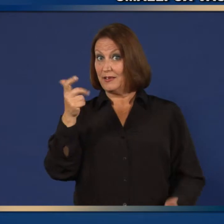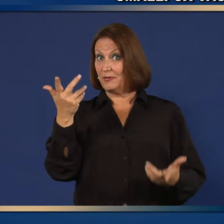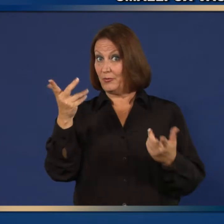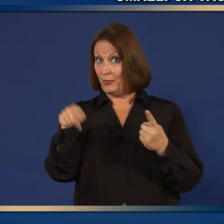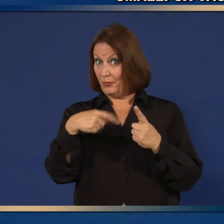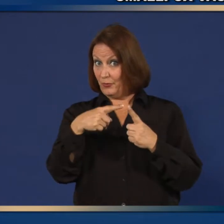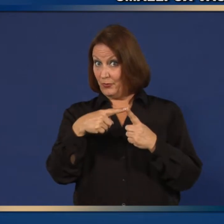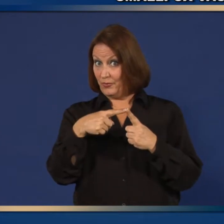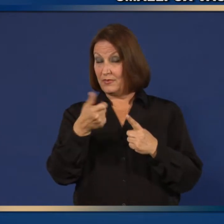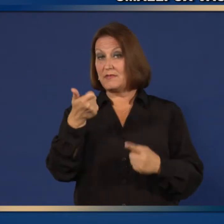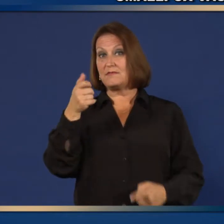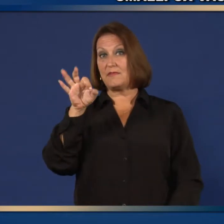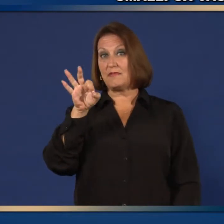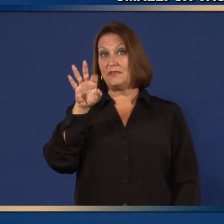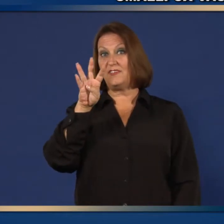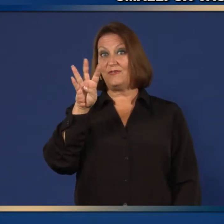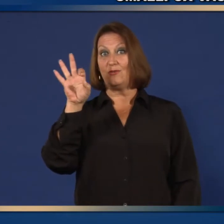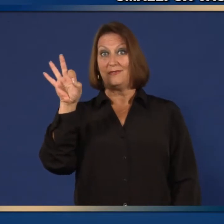1949.